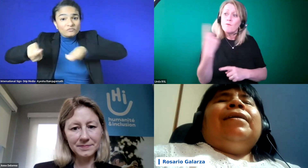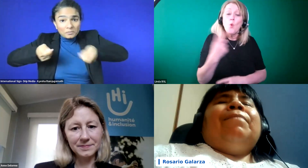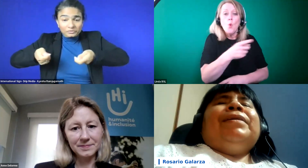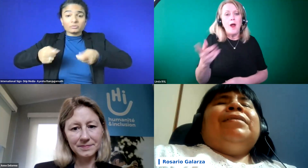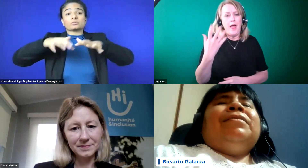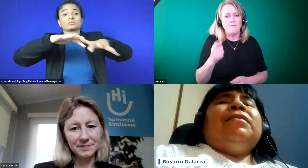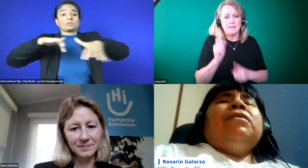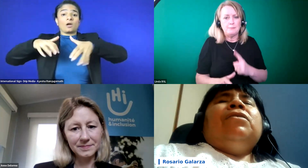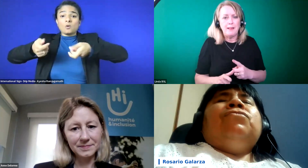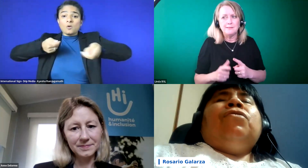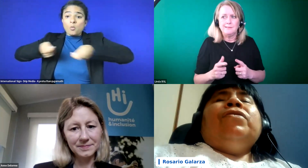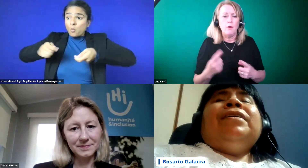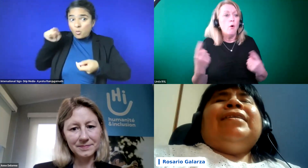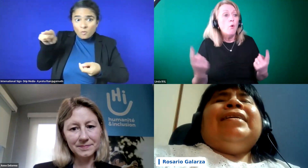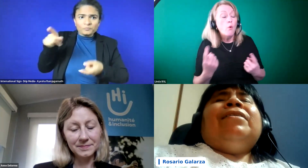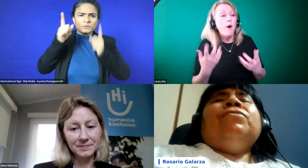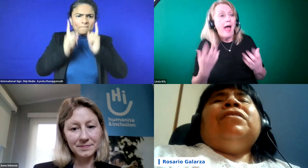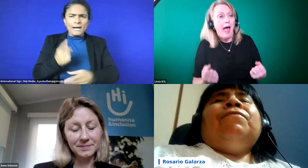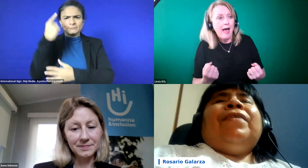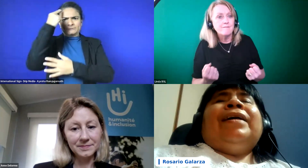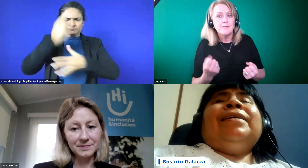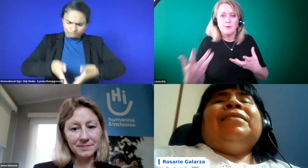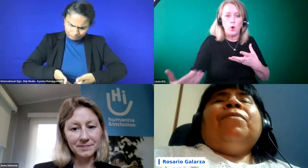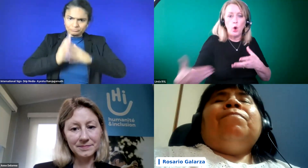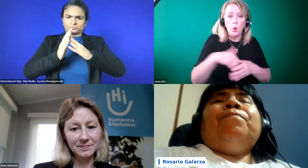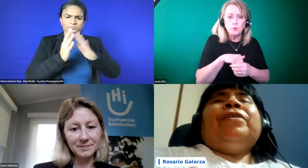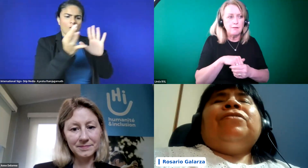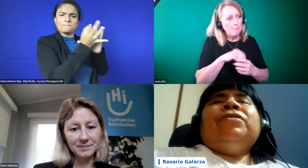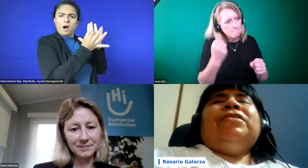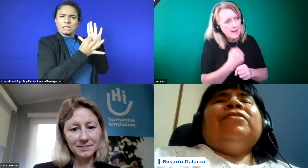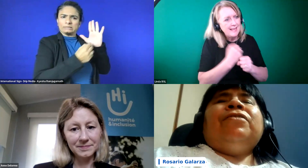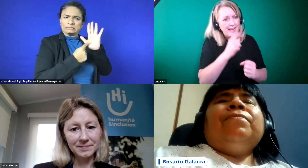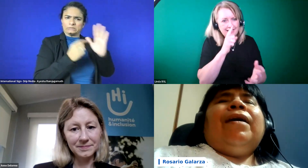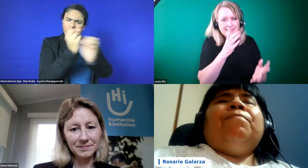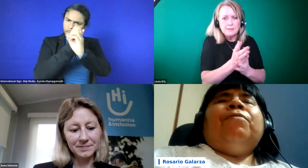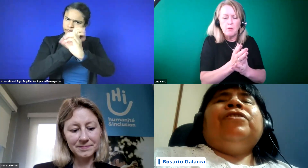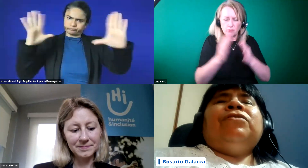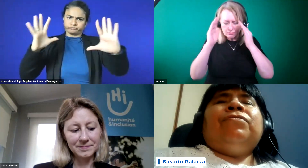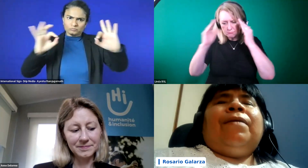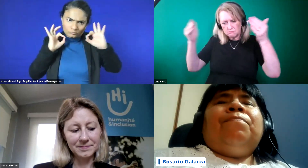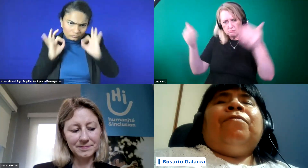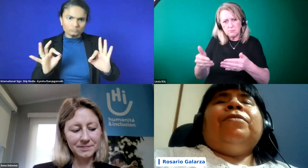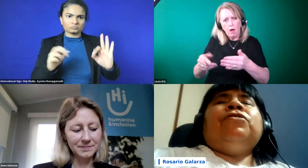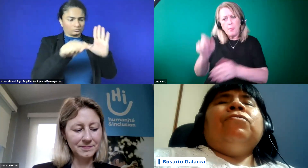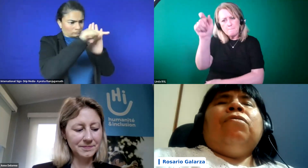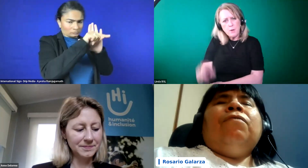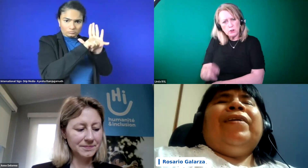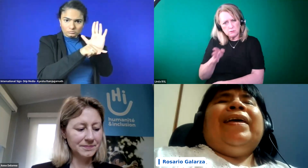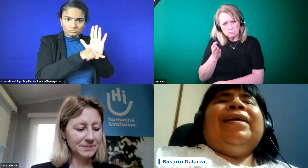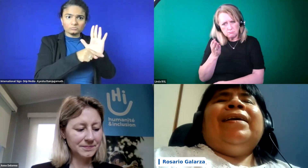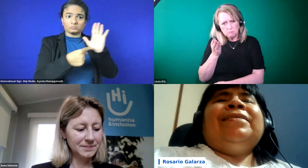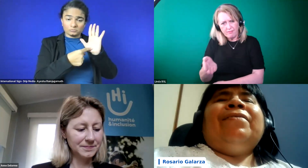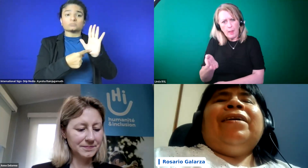disabilities capacity to concept inclusive, accessible, person-centered approaches to the provision